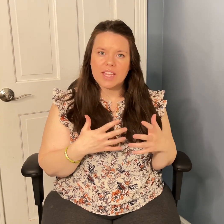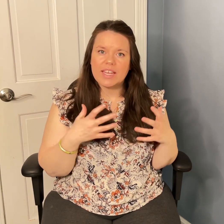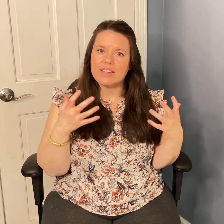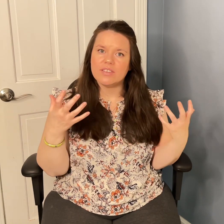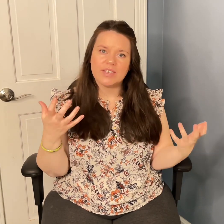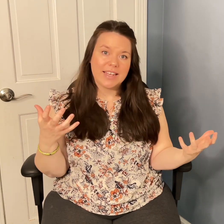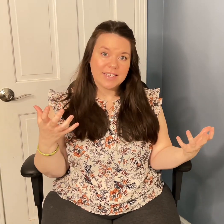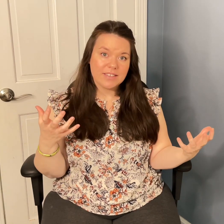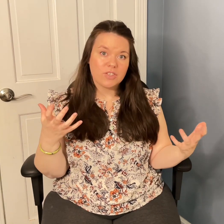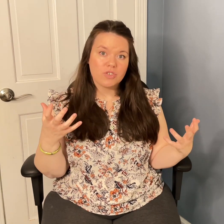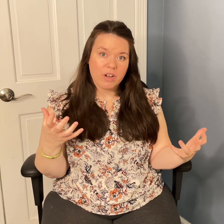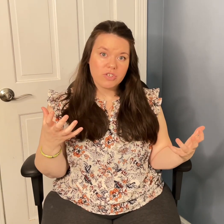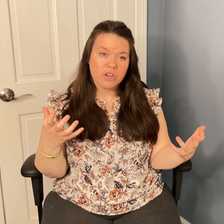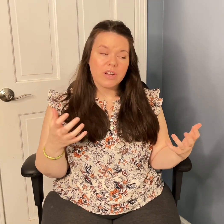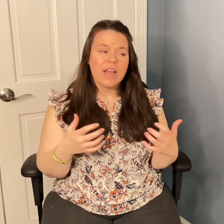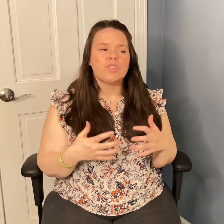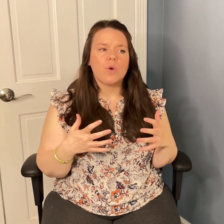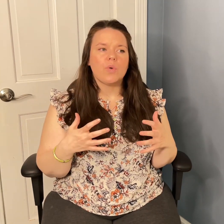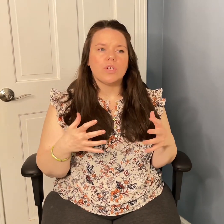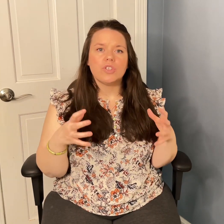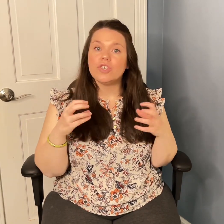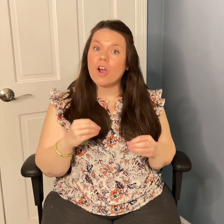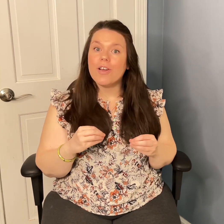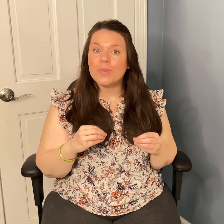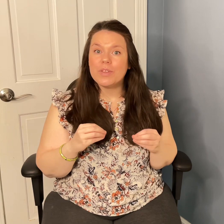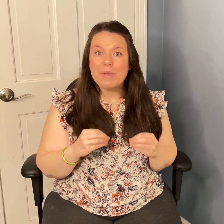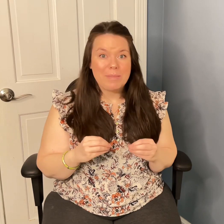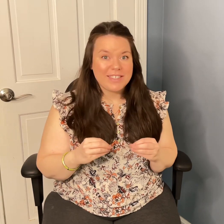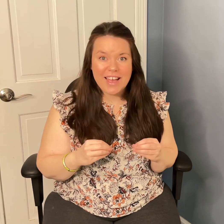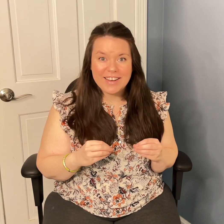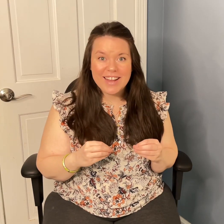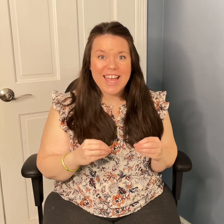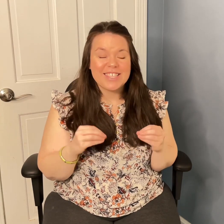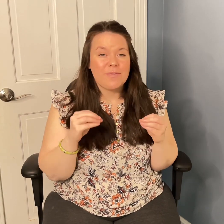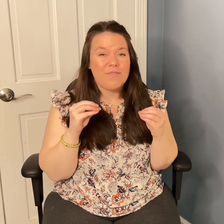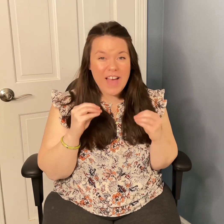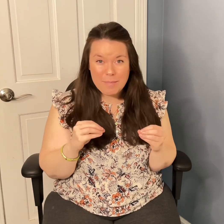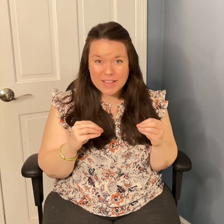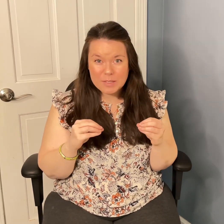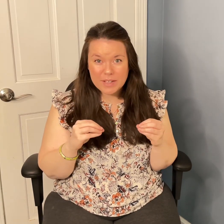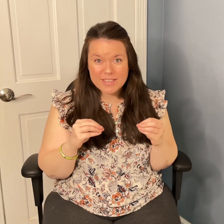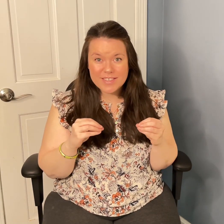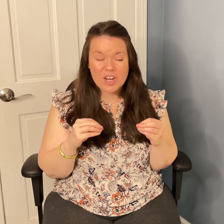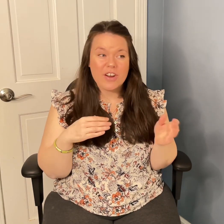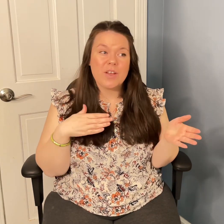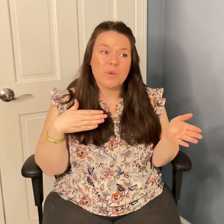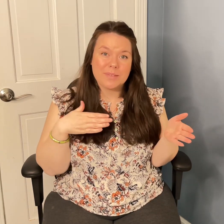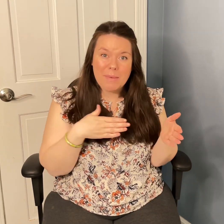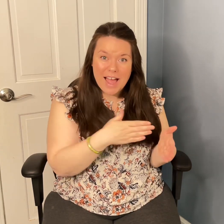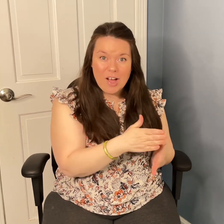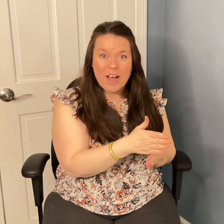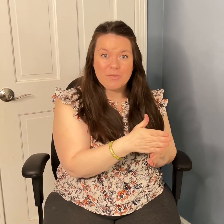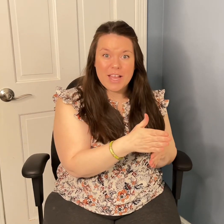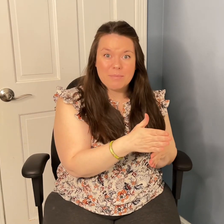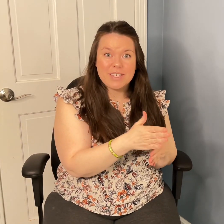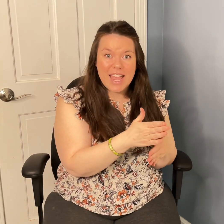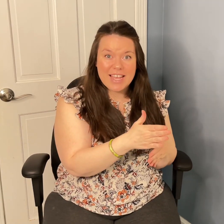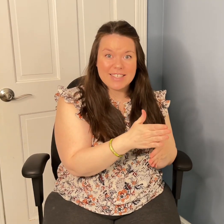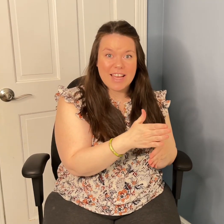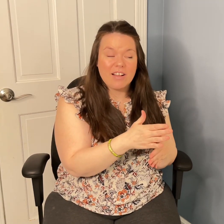into sentence structure. So start with baby sign. It's a fabulous place to start. It was my on-ramp to ASL.